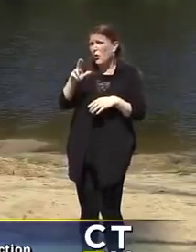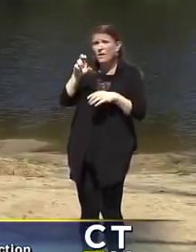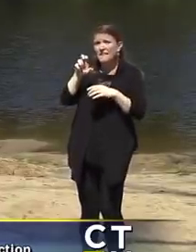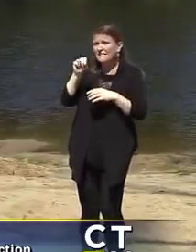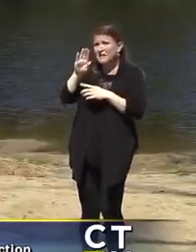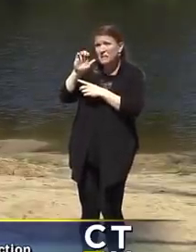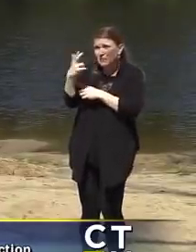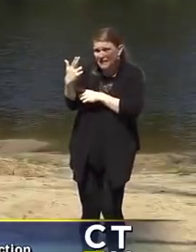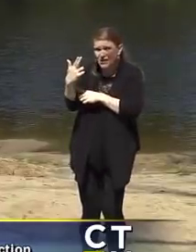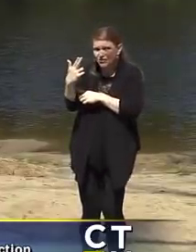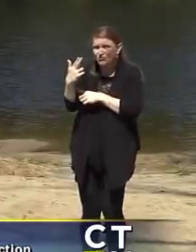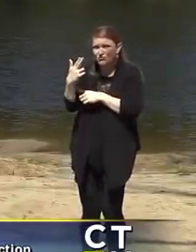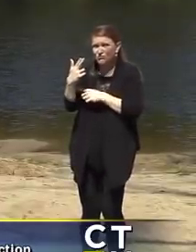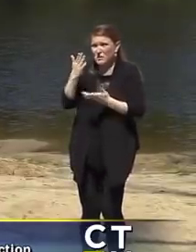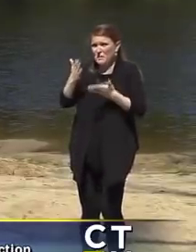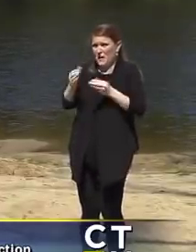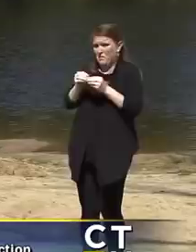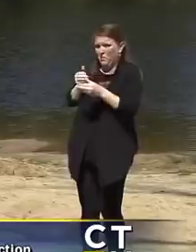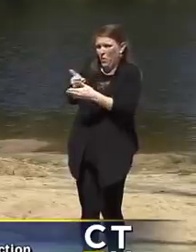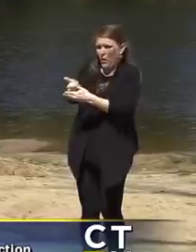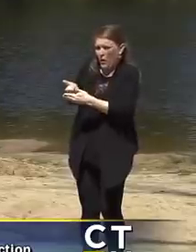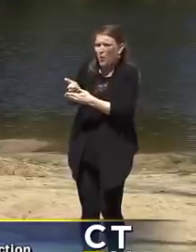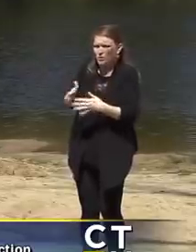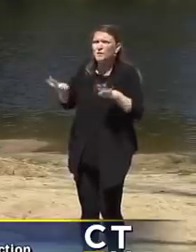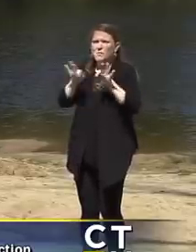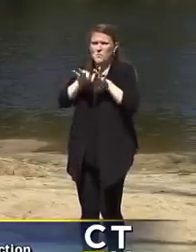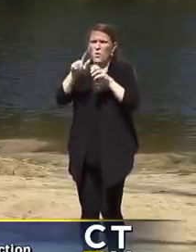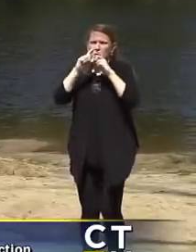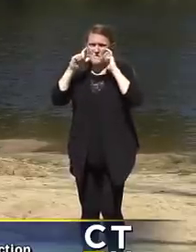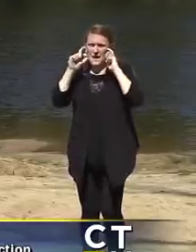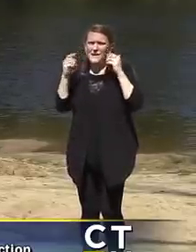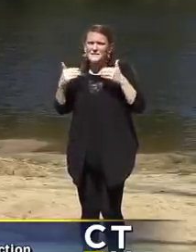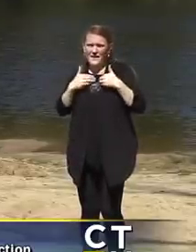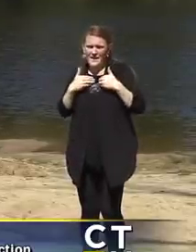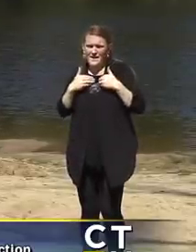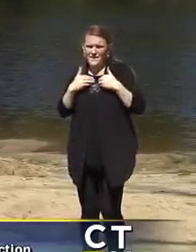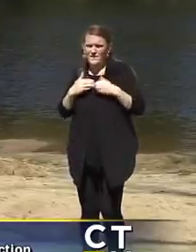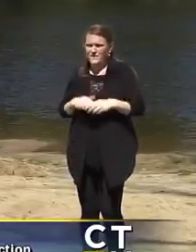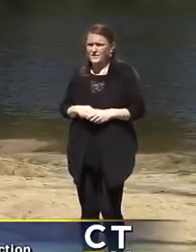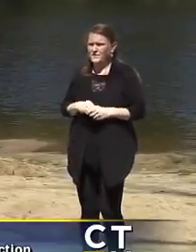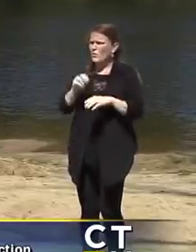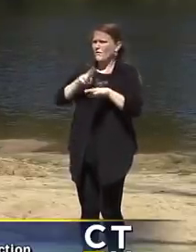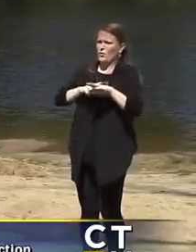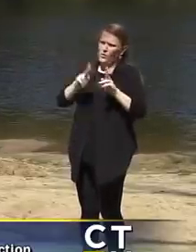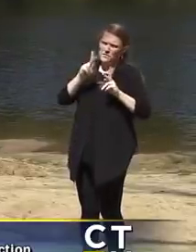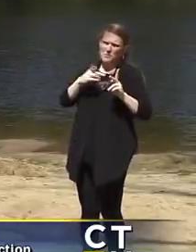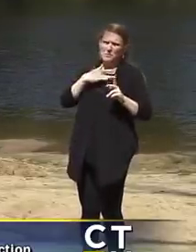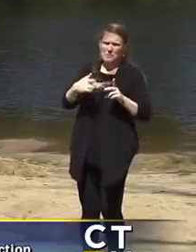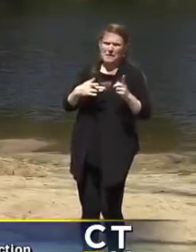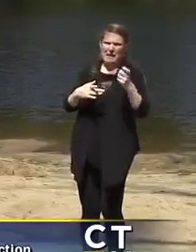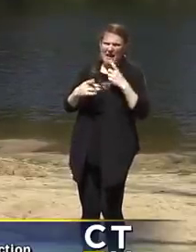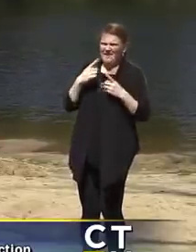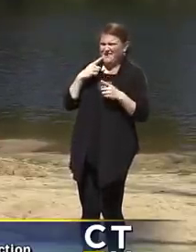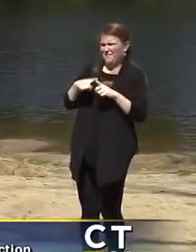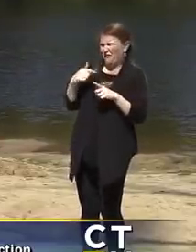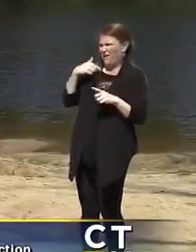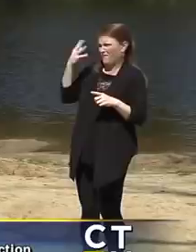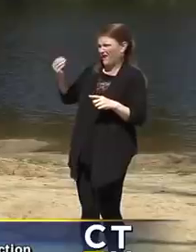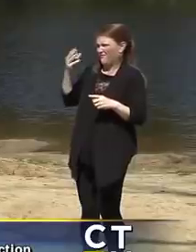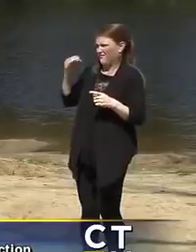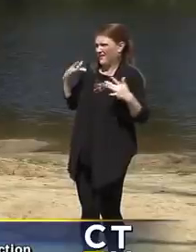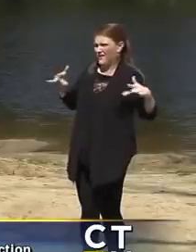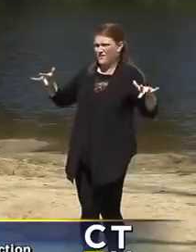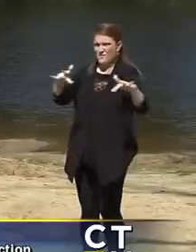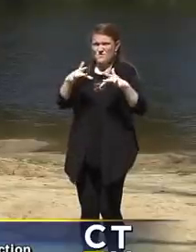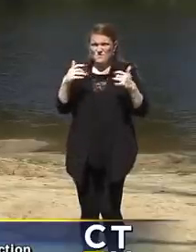to other visitors, those are places where we want masks up. Of course, I get the question, if you're out on a trail in the middle of nowhere, just with